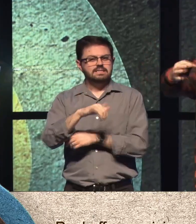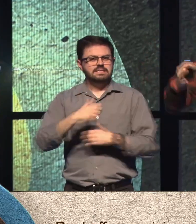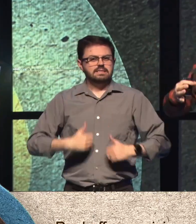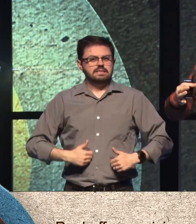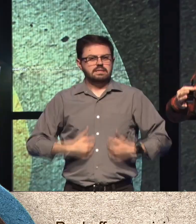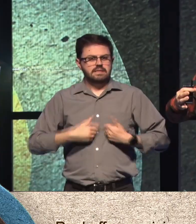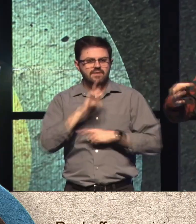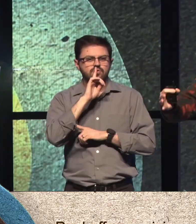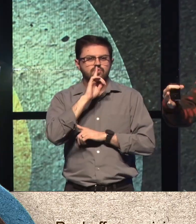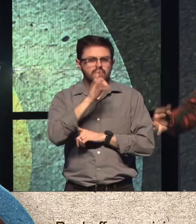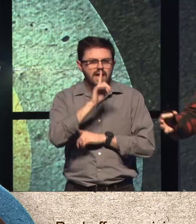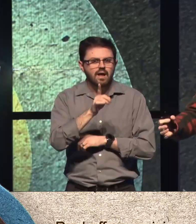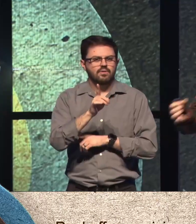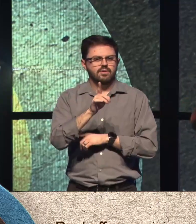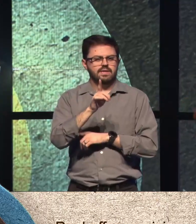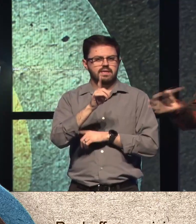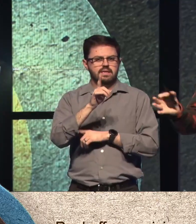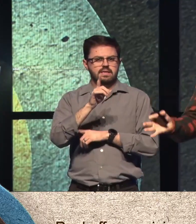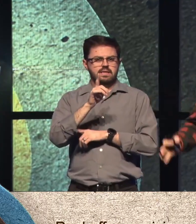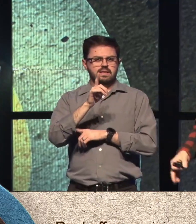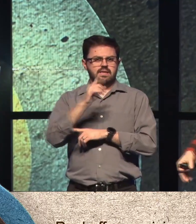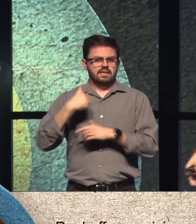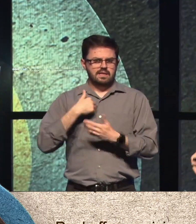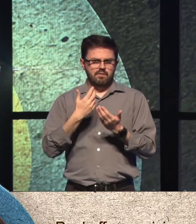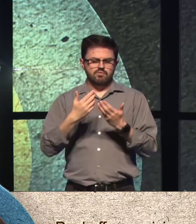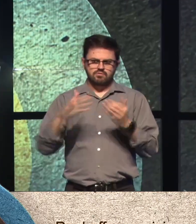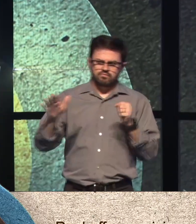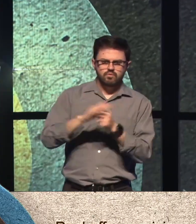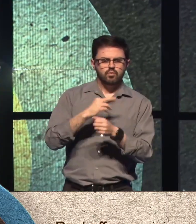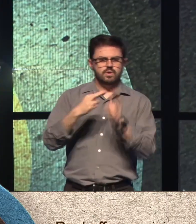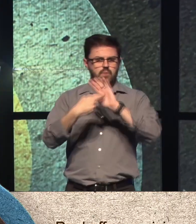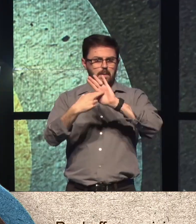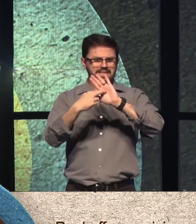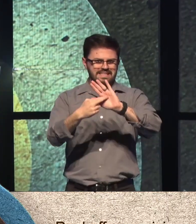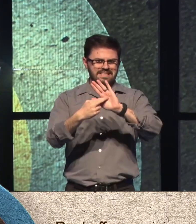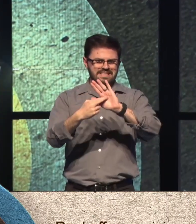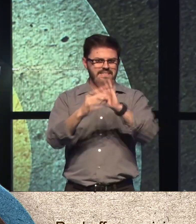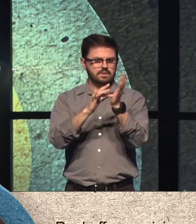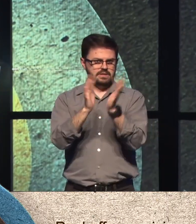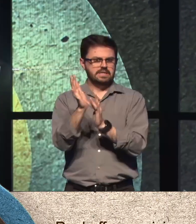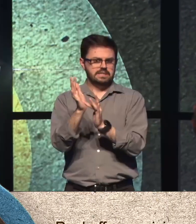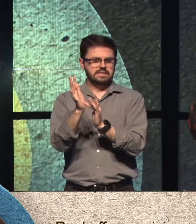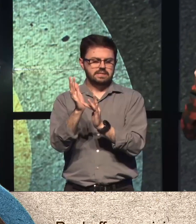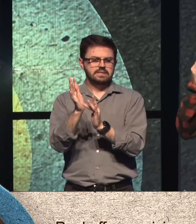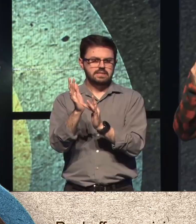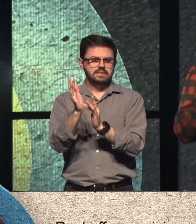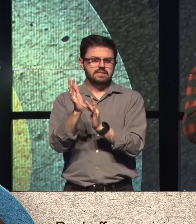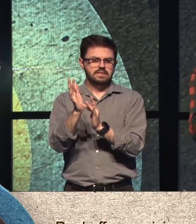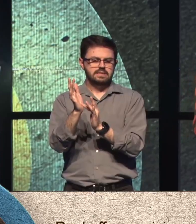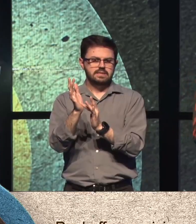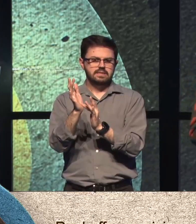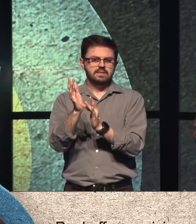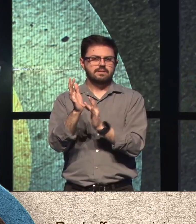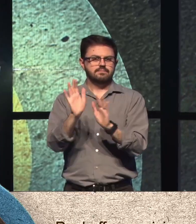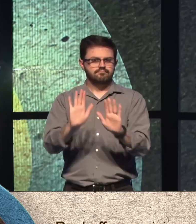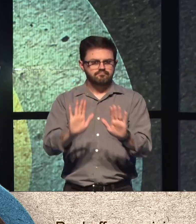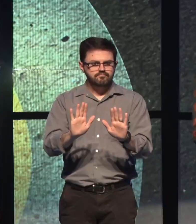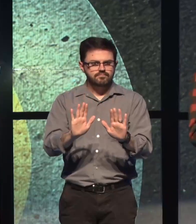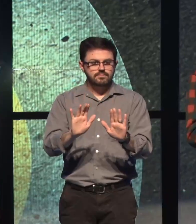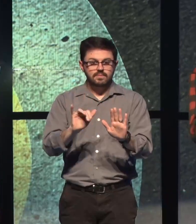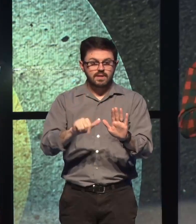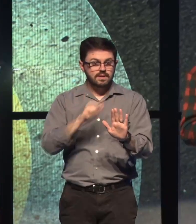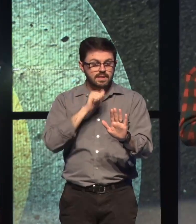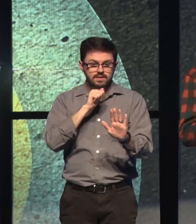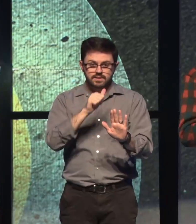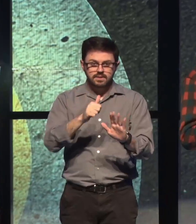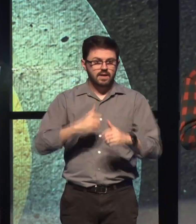fully incarnate in Jesus as part of the Christian tradition. Now, this is not a life that is lived